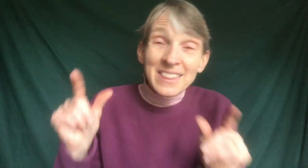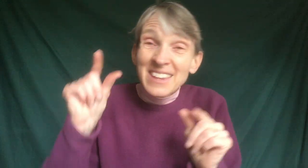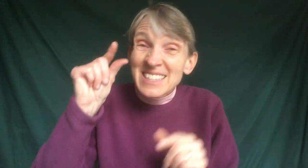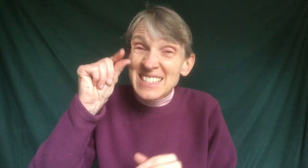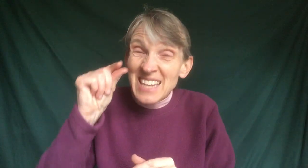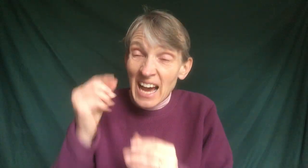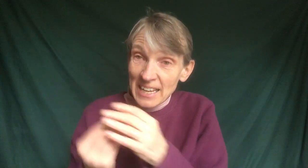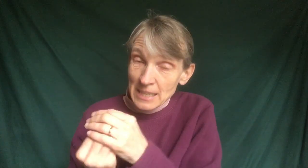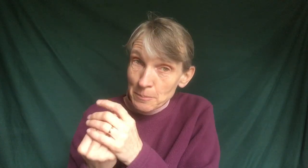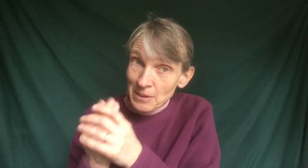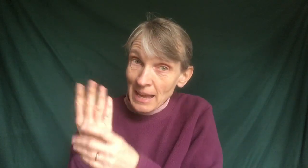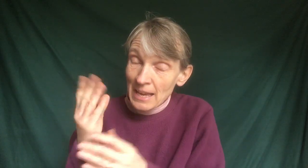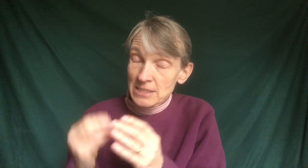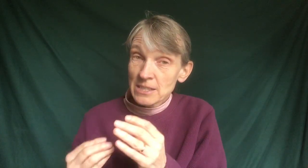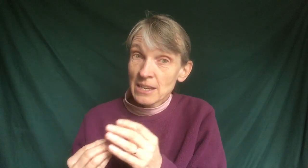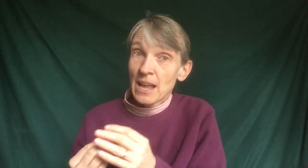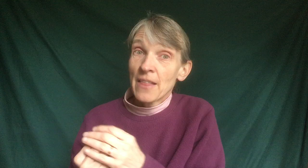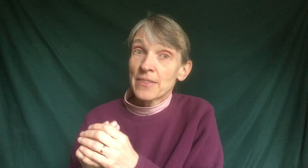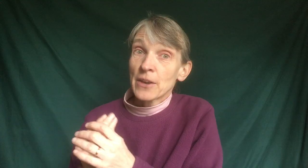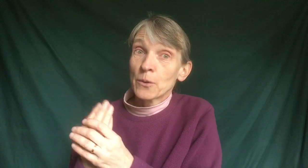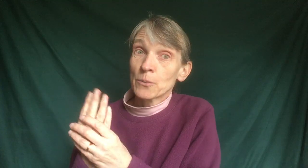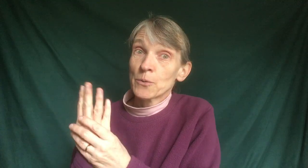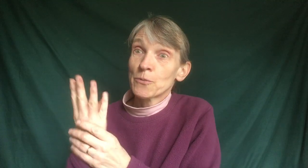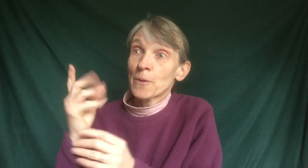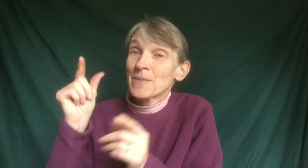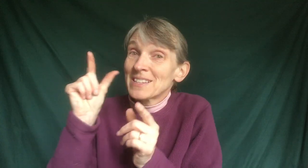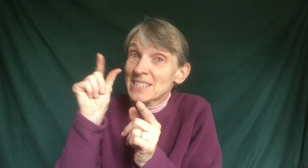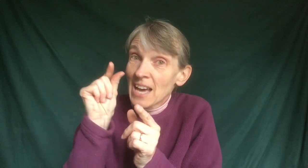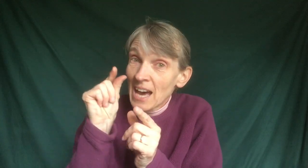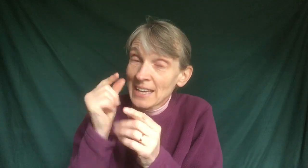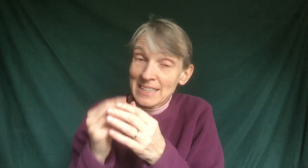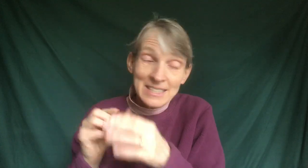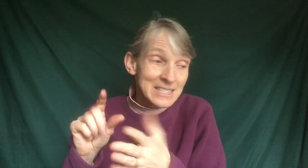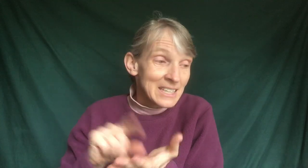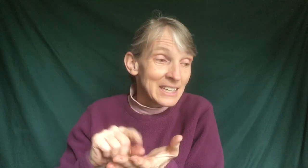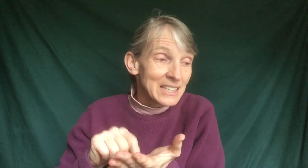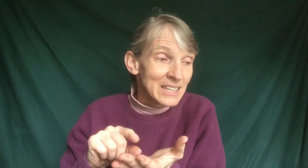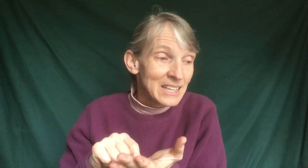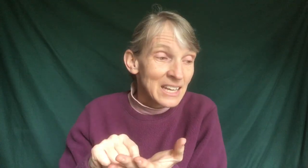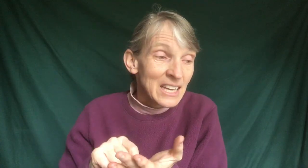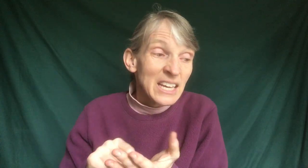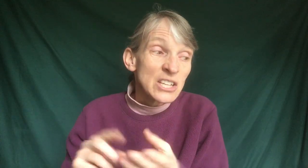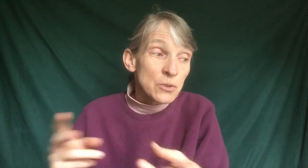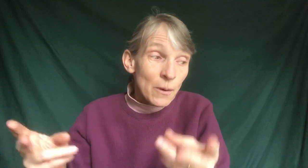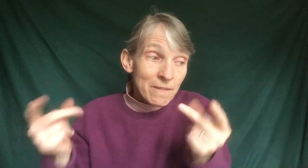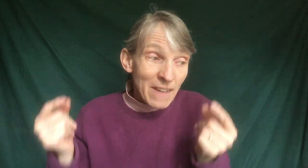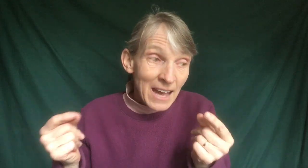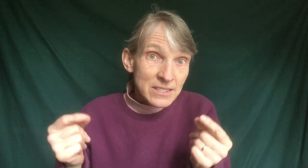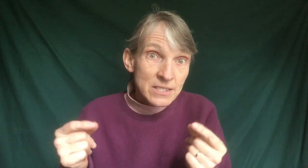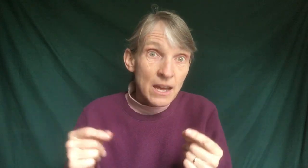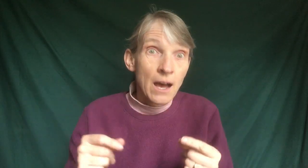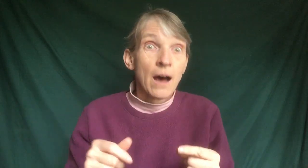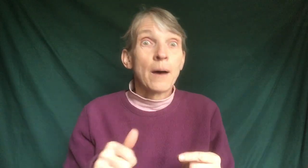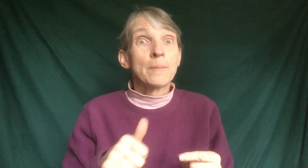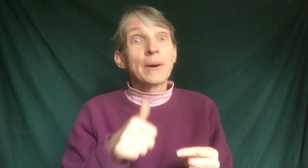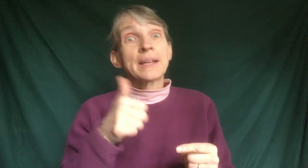The tiny plant that grew from the tiny seed is growing fast, but